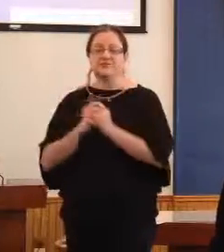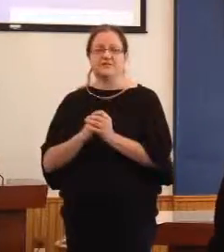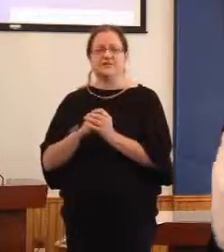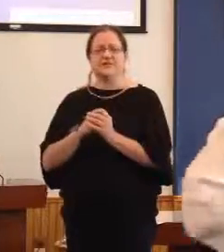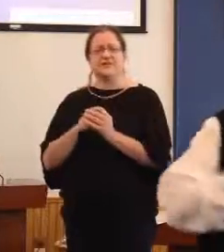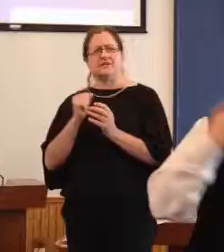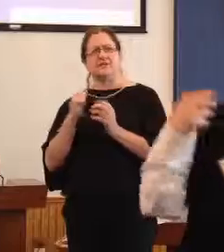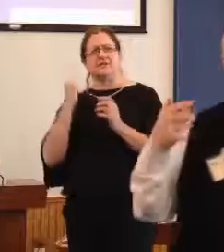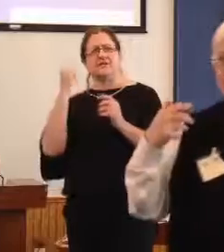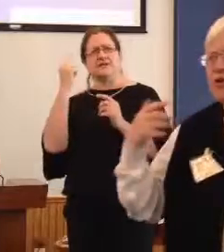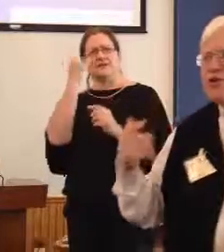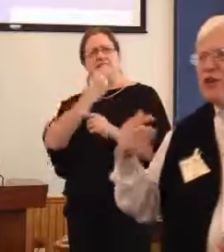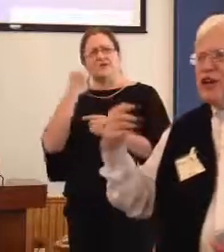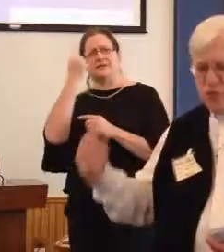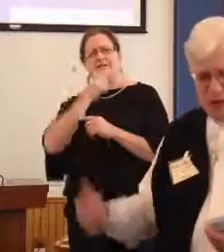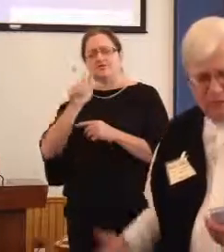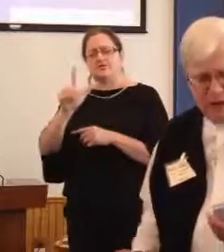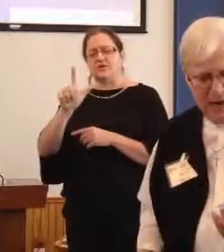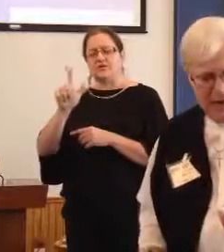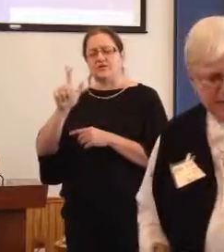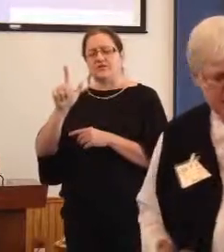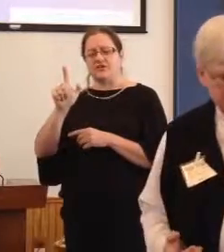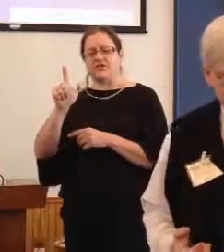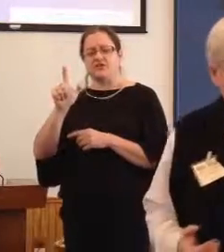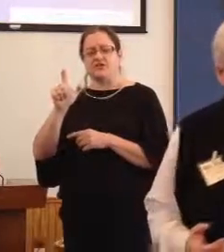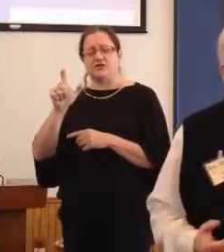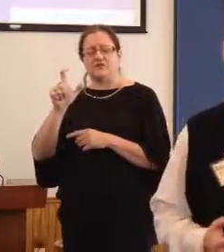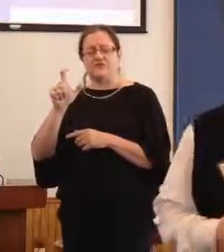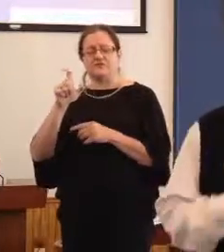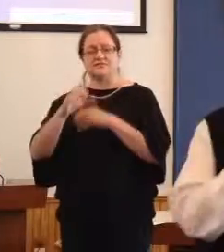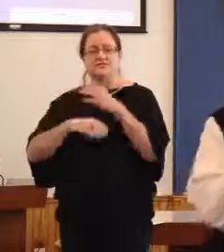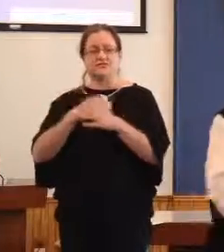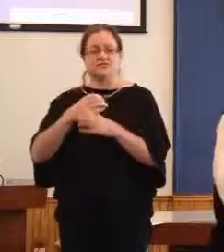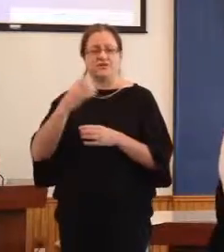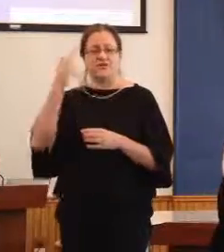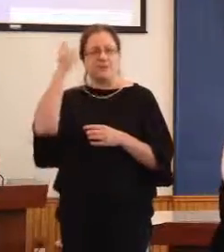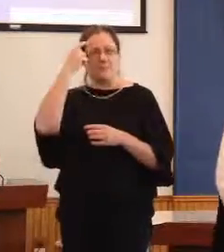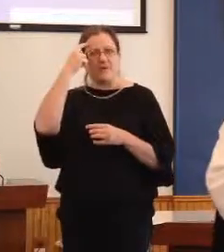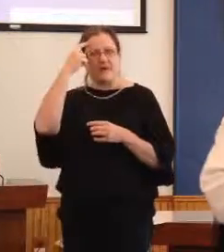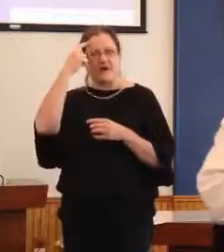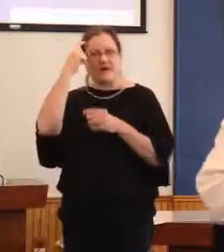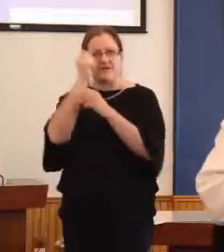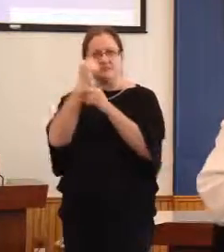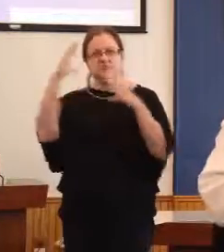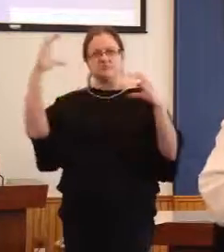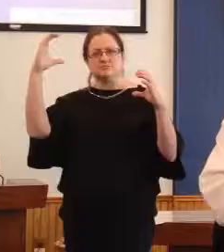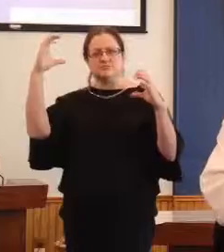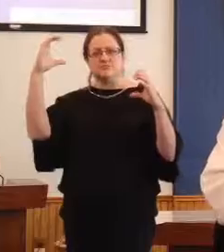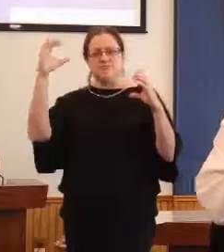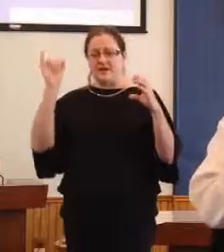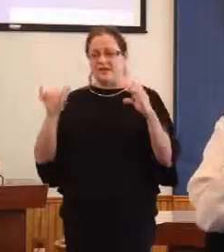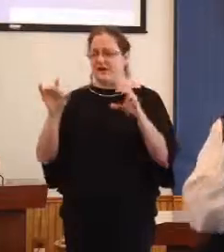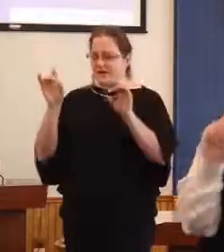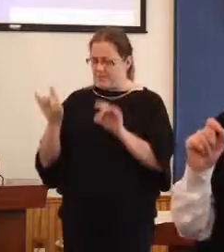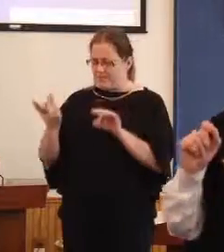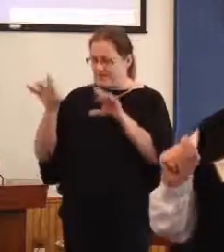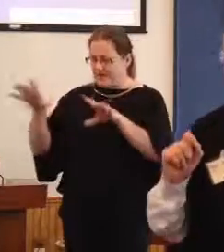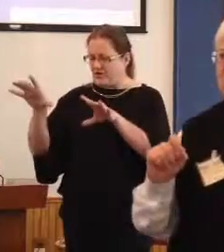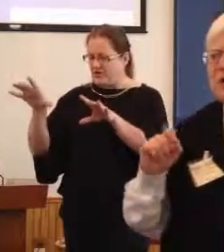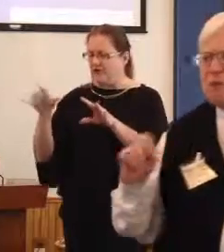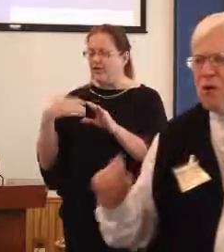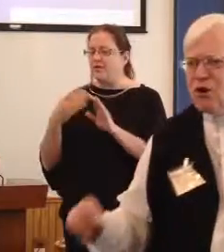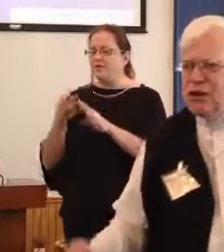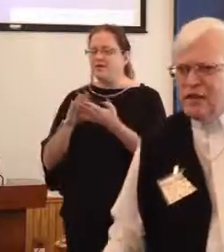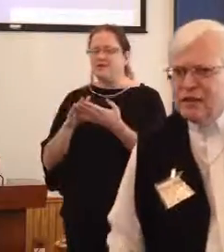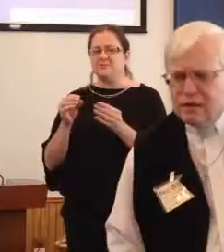think about it with our 21st century minds, the miracle becomes just a